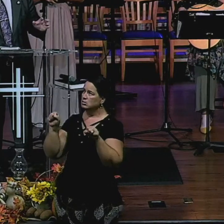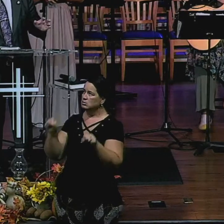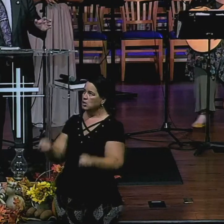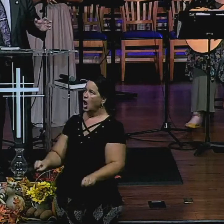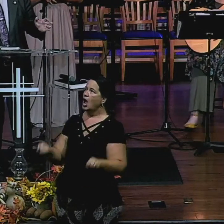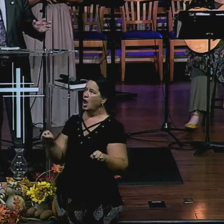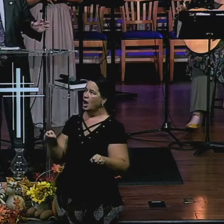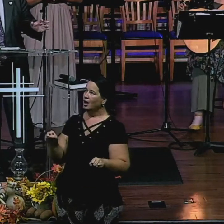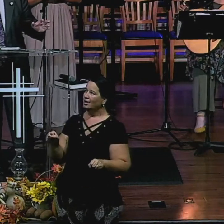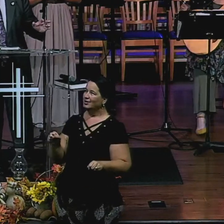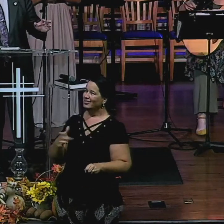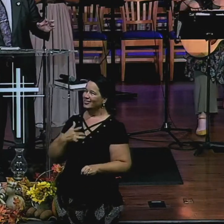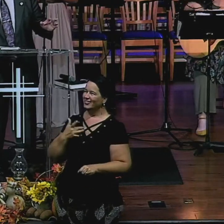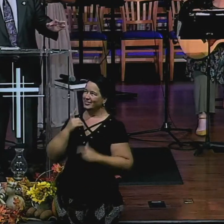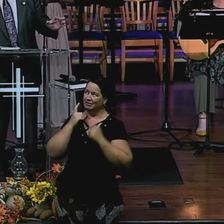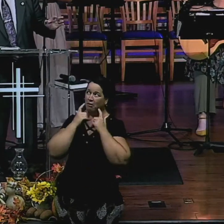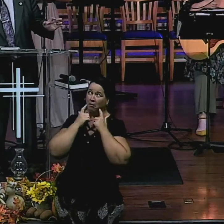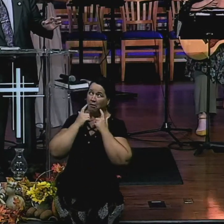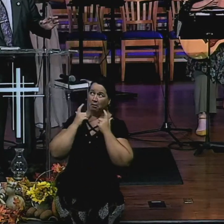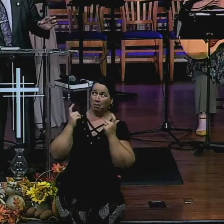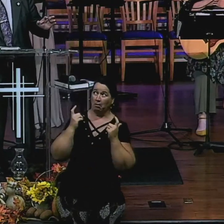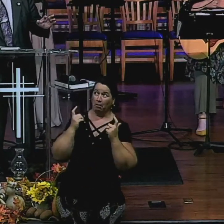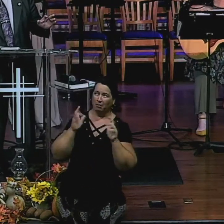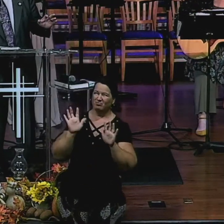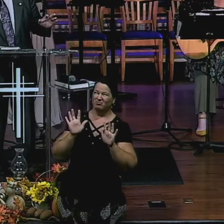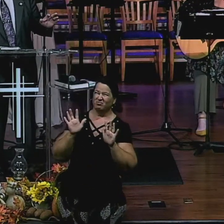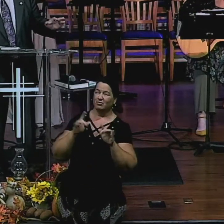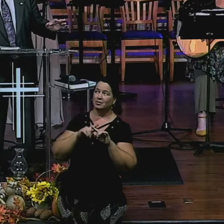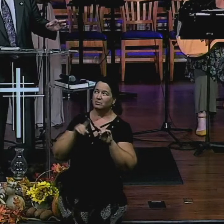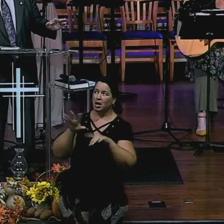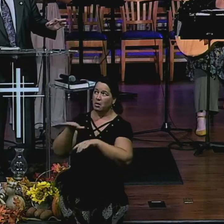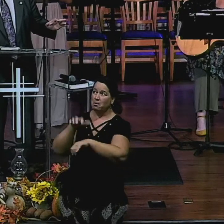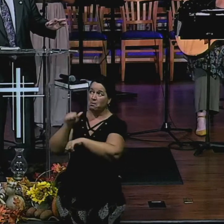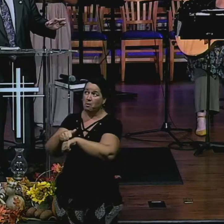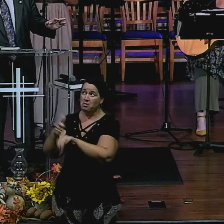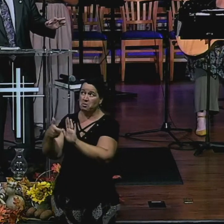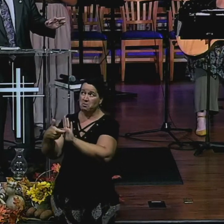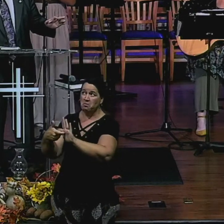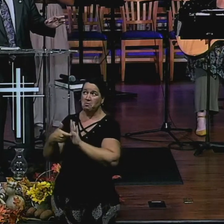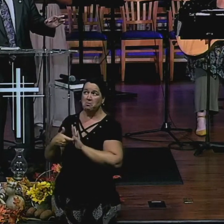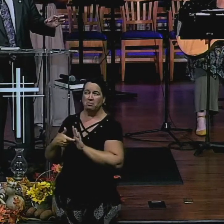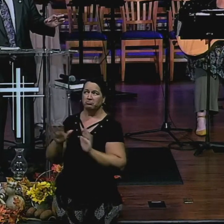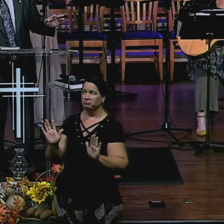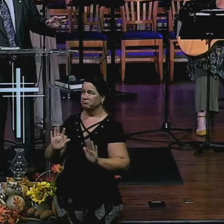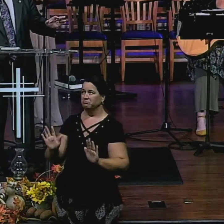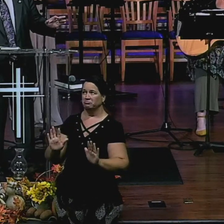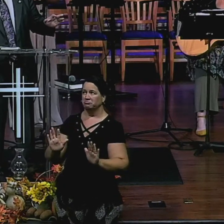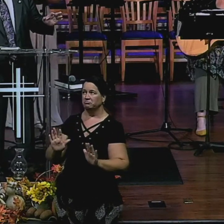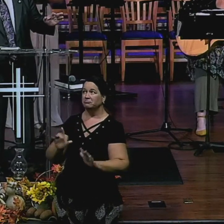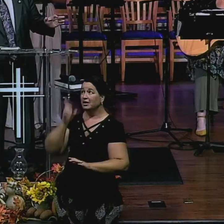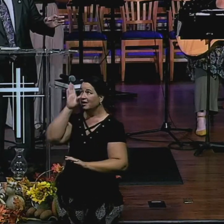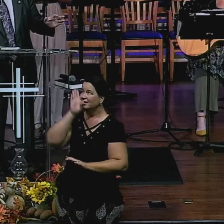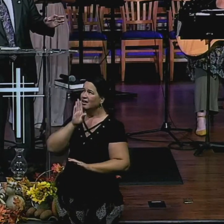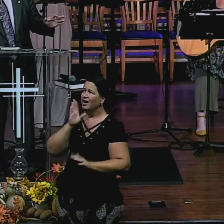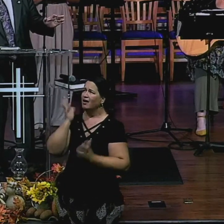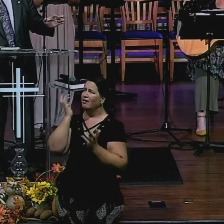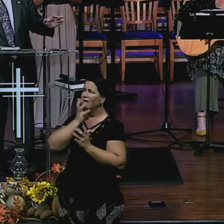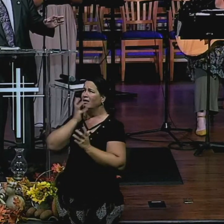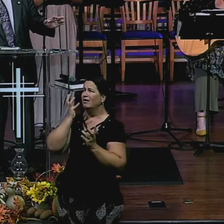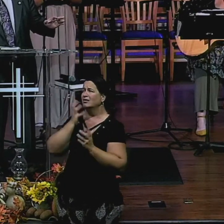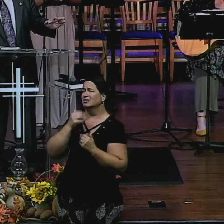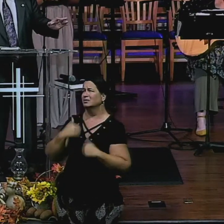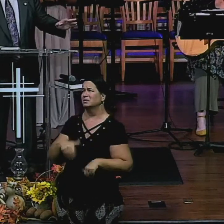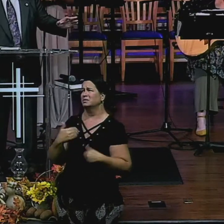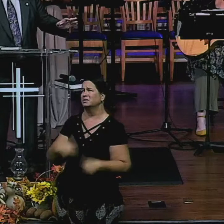a sense of arrogance that we can just come to you. We don't even need to make an appointment. God, you're so gracious. You're so awesome. You just